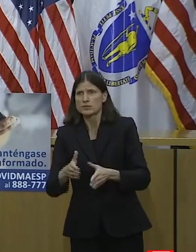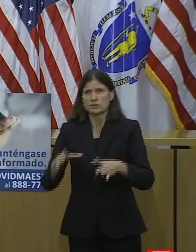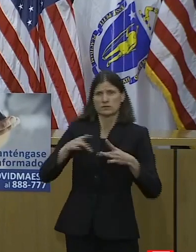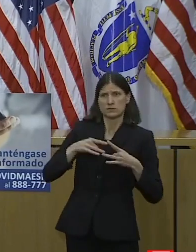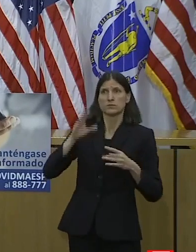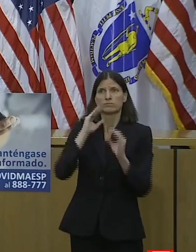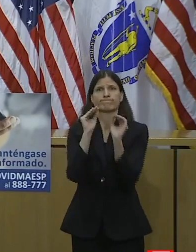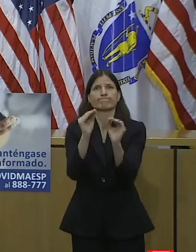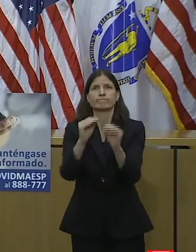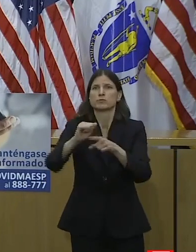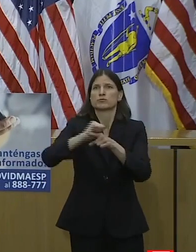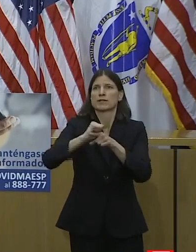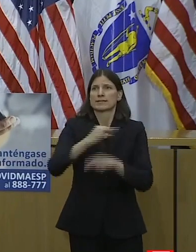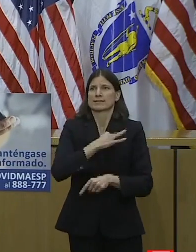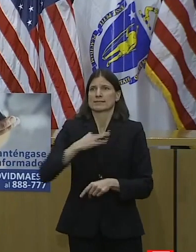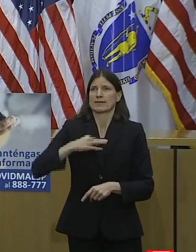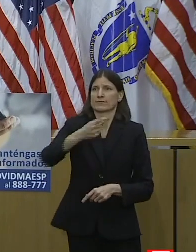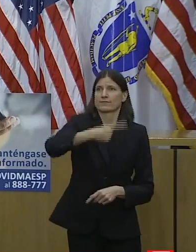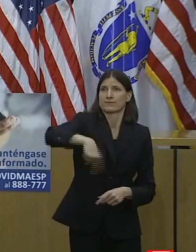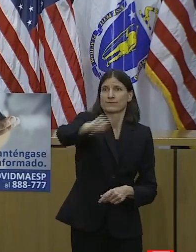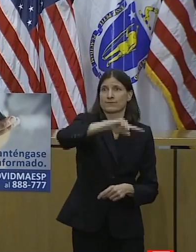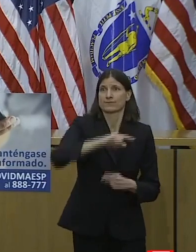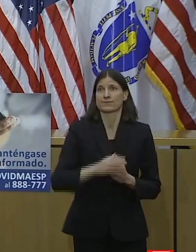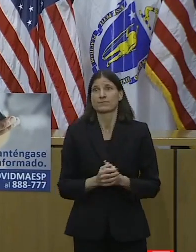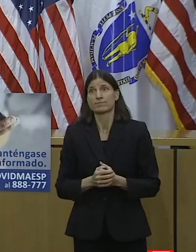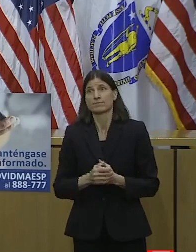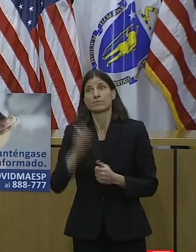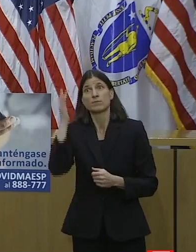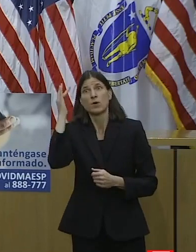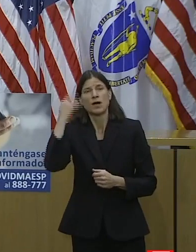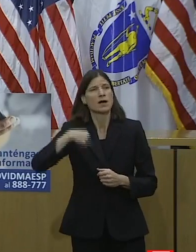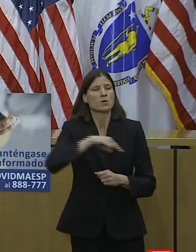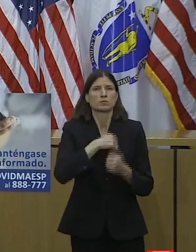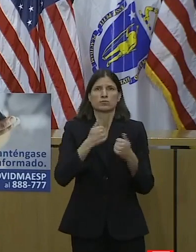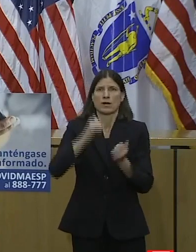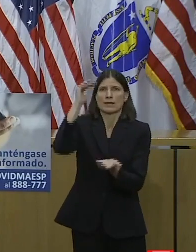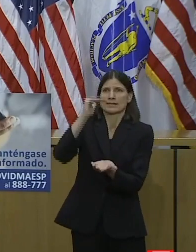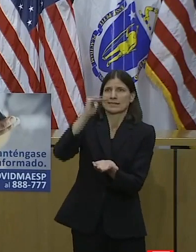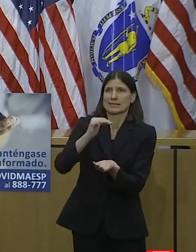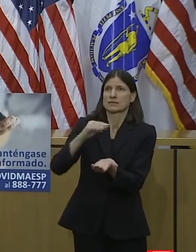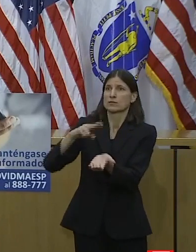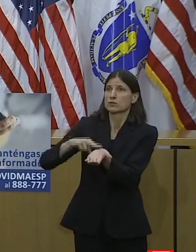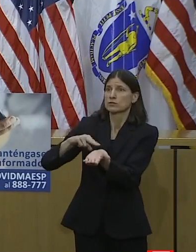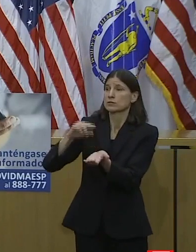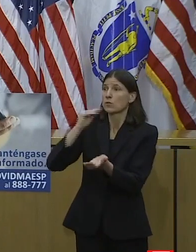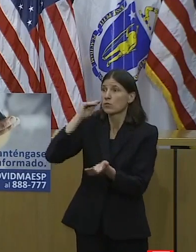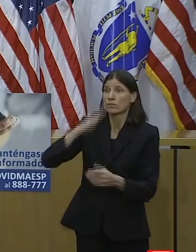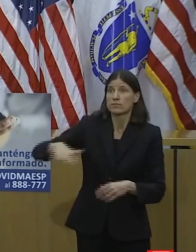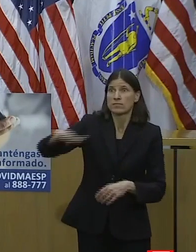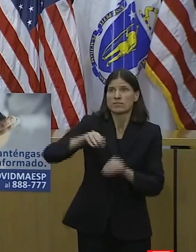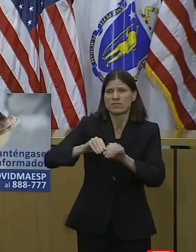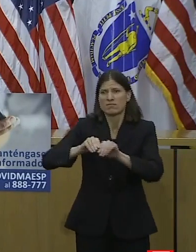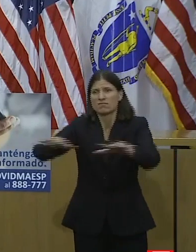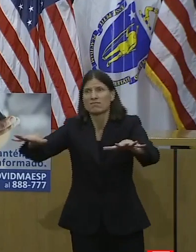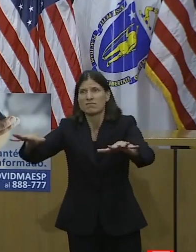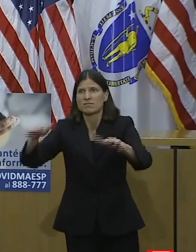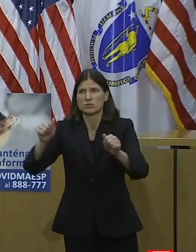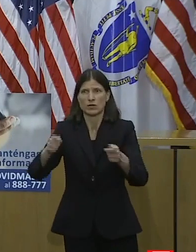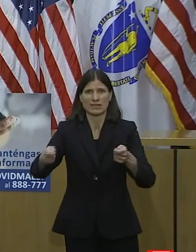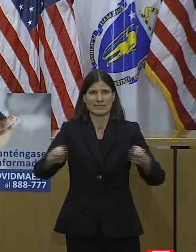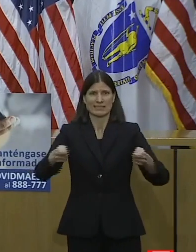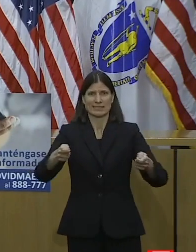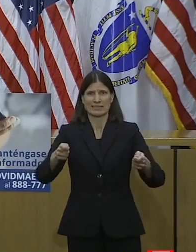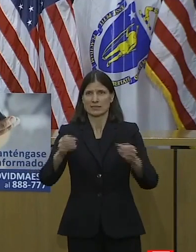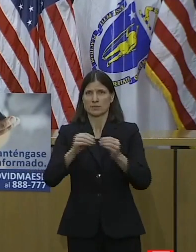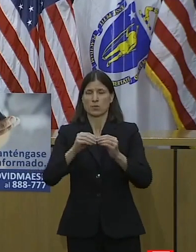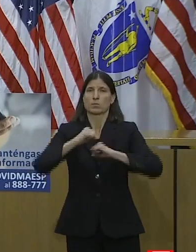several facilities. The goal here is to be nimble and smart in our approach, and we believe that these different build-outs provide the